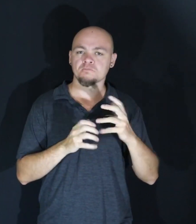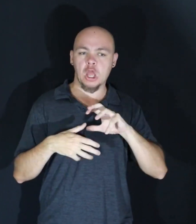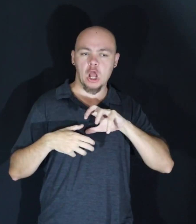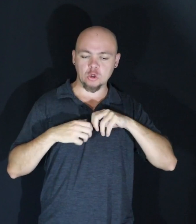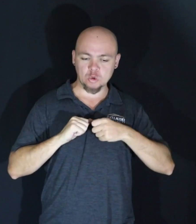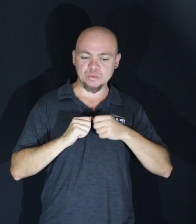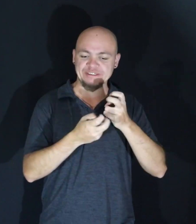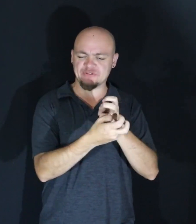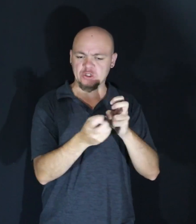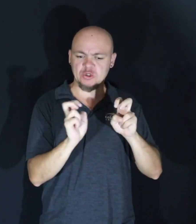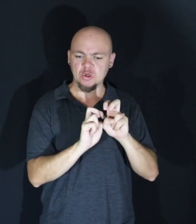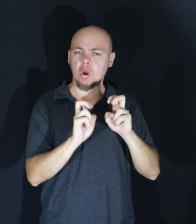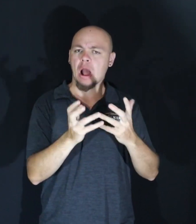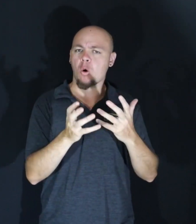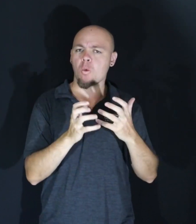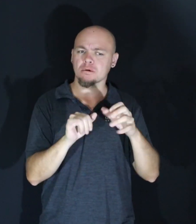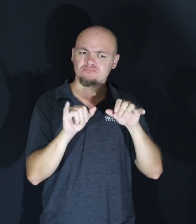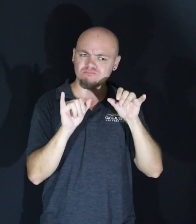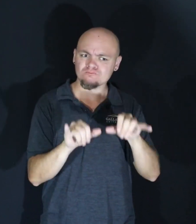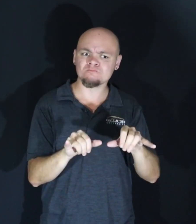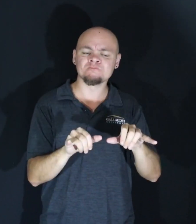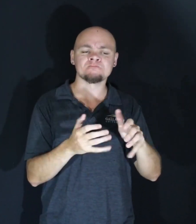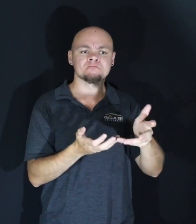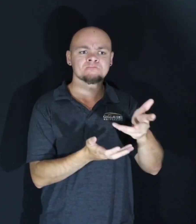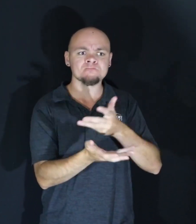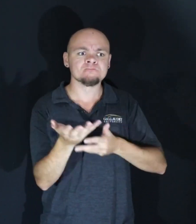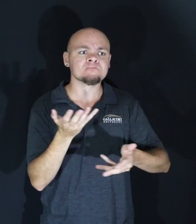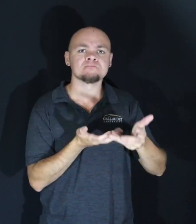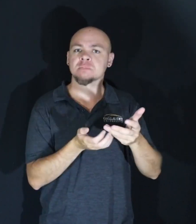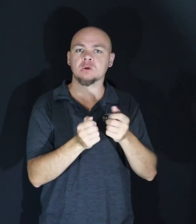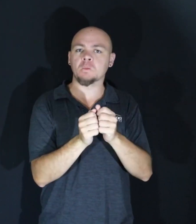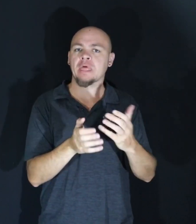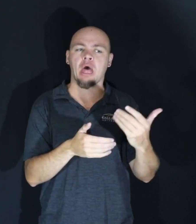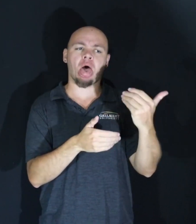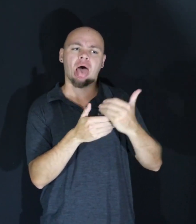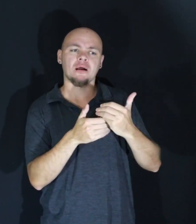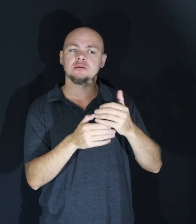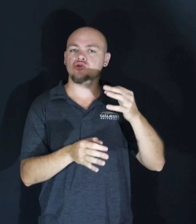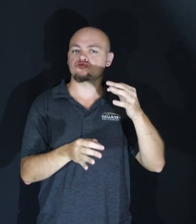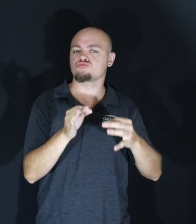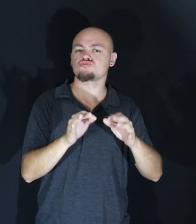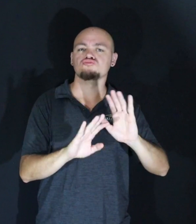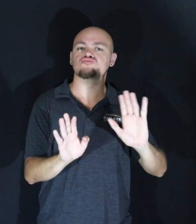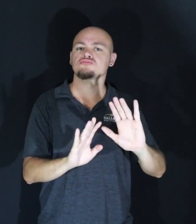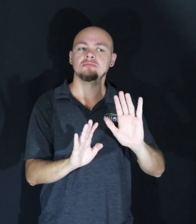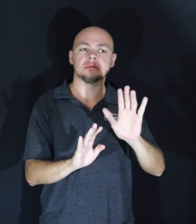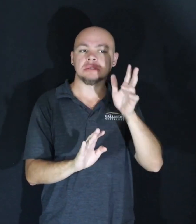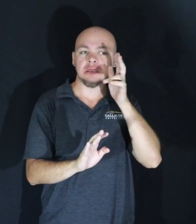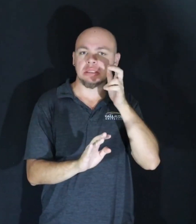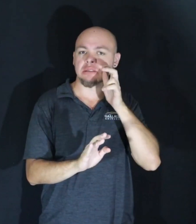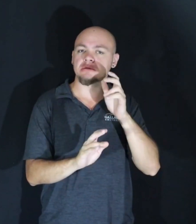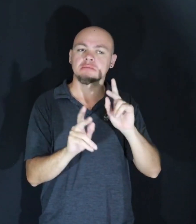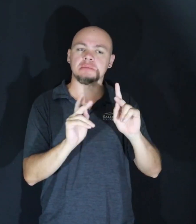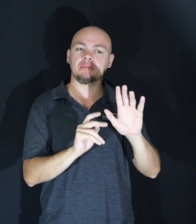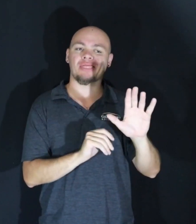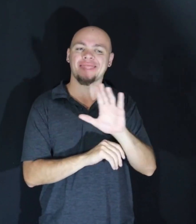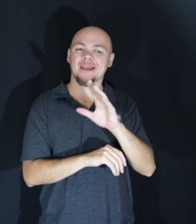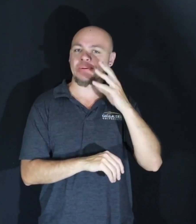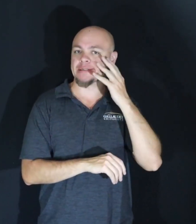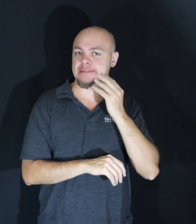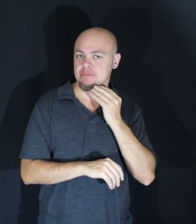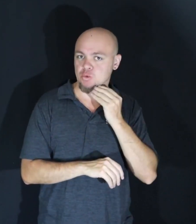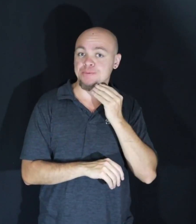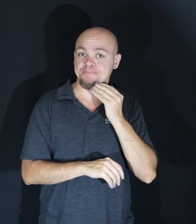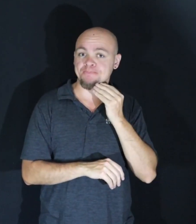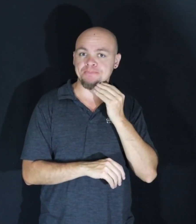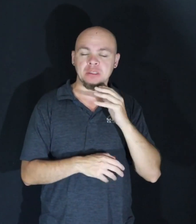circle, a place where I could talk without interruption or judgment and deeply listen to the experiences of others.